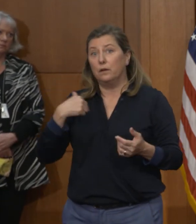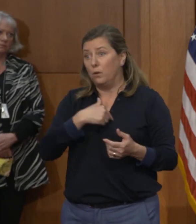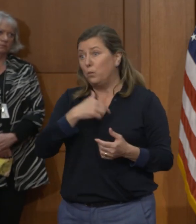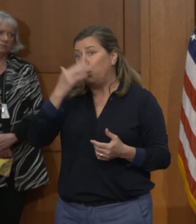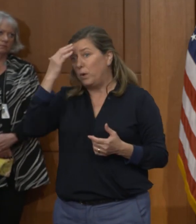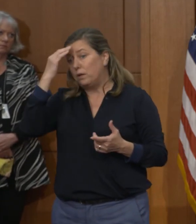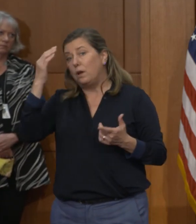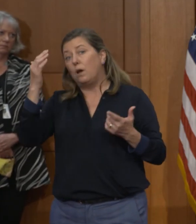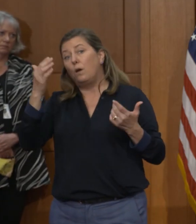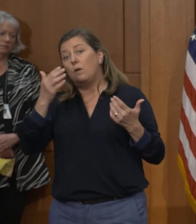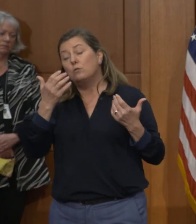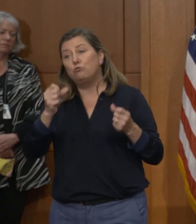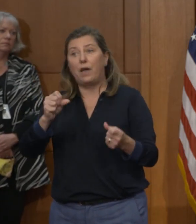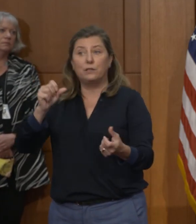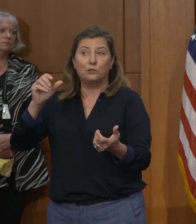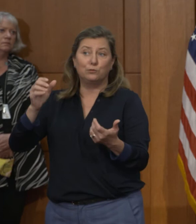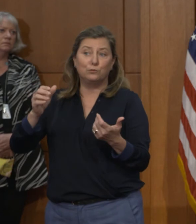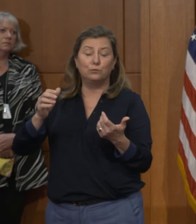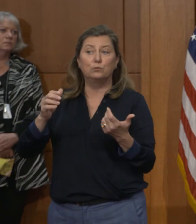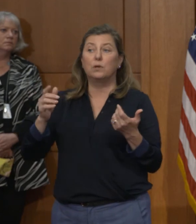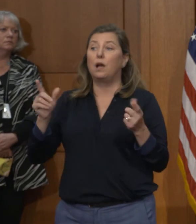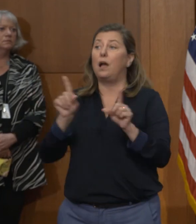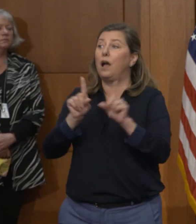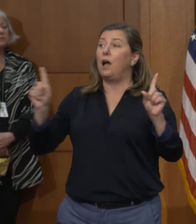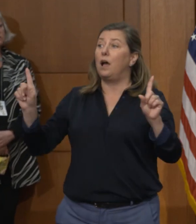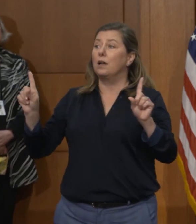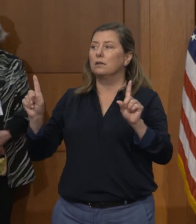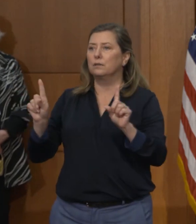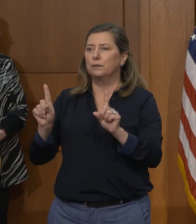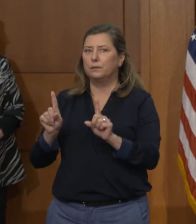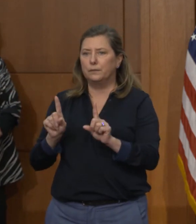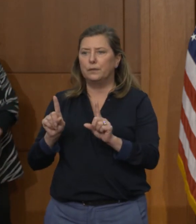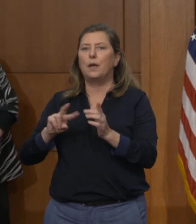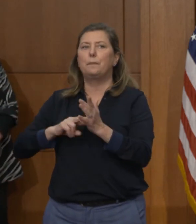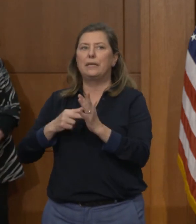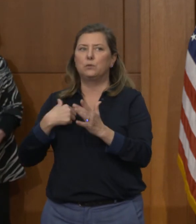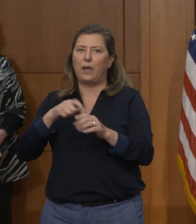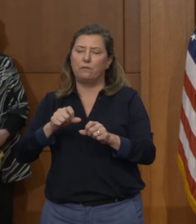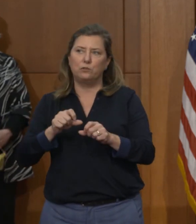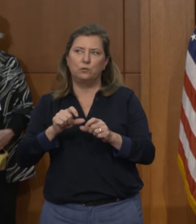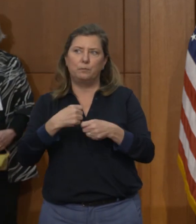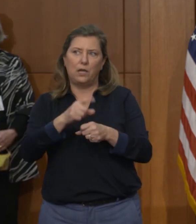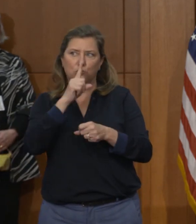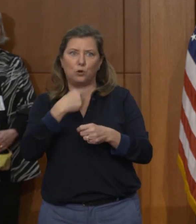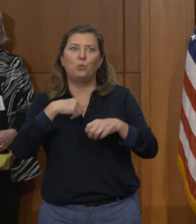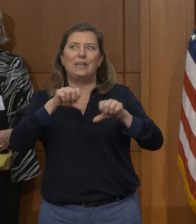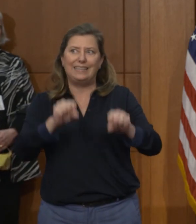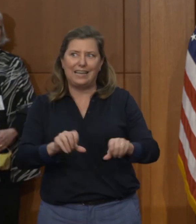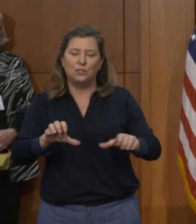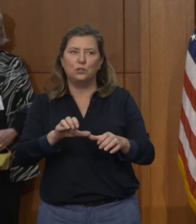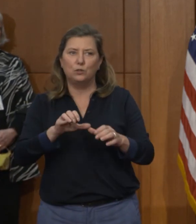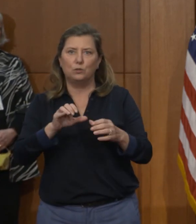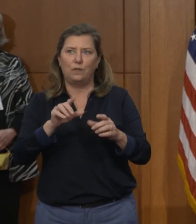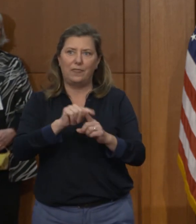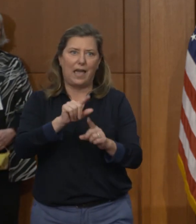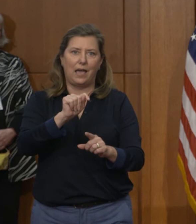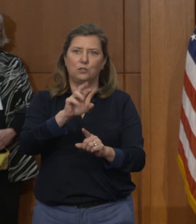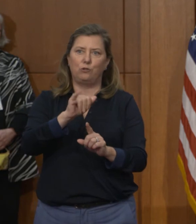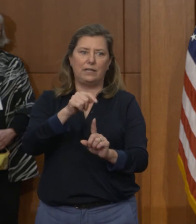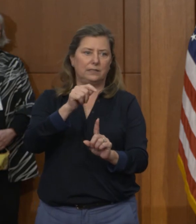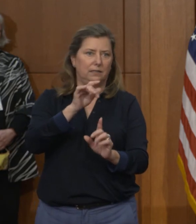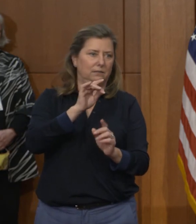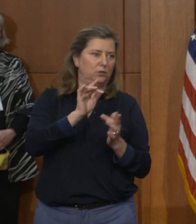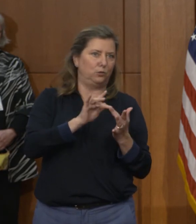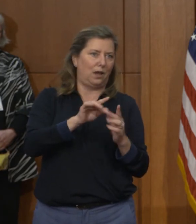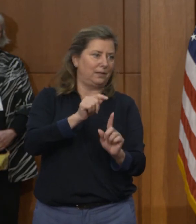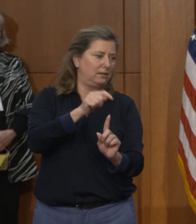toward decreasing social distancing, we will have to increase our ability to do contact tracing because the cases